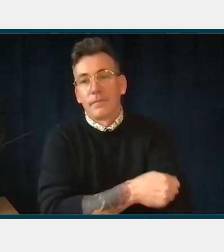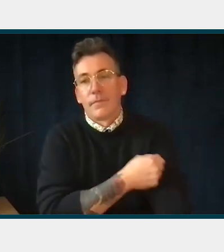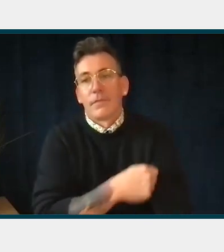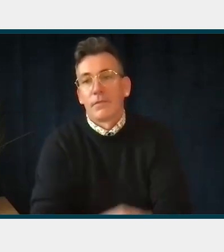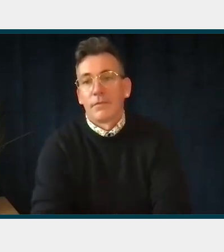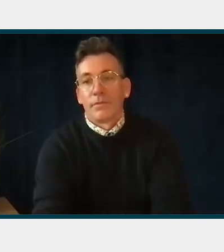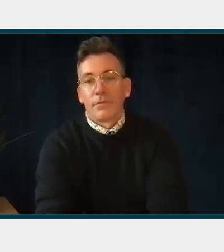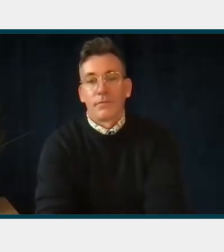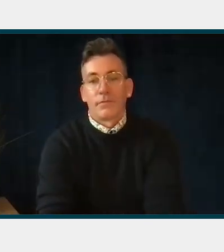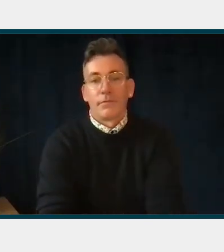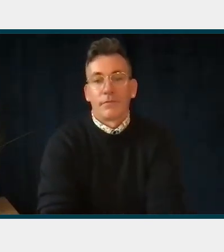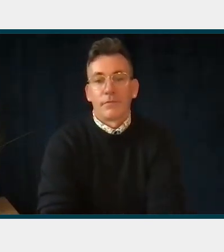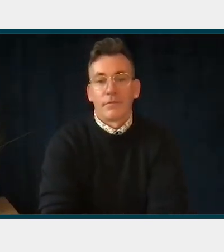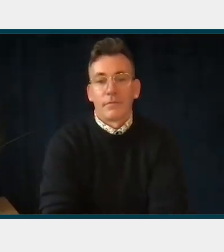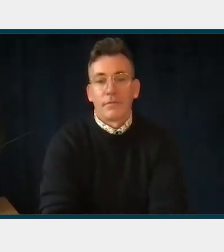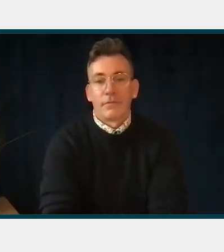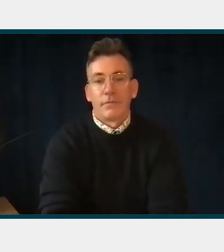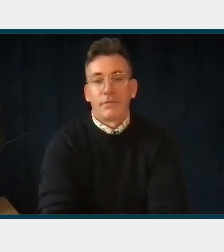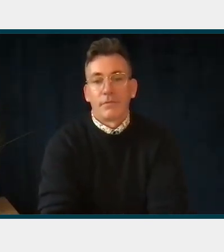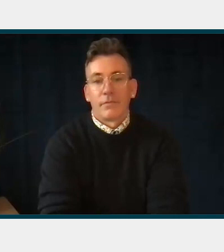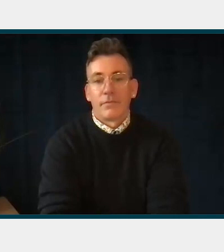And that's why I accepted this position.